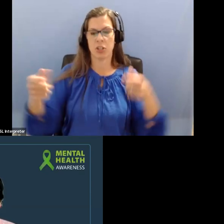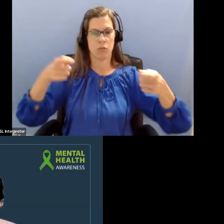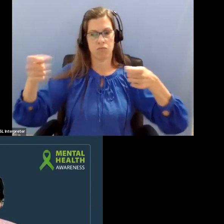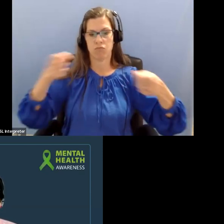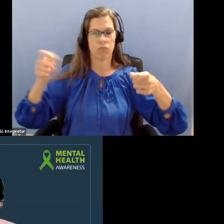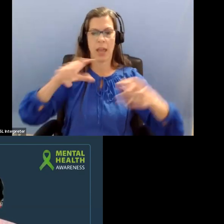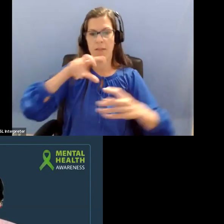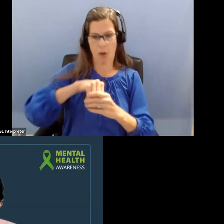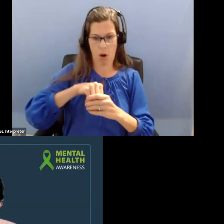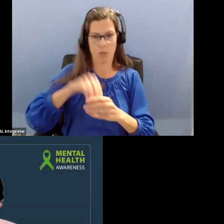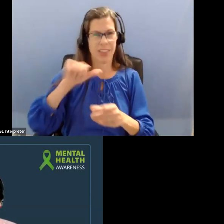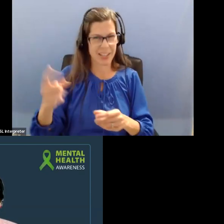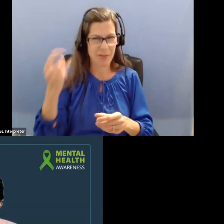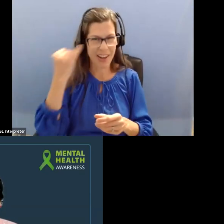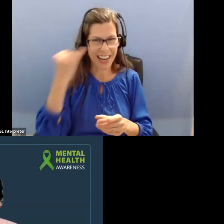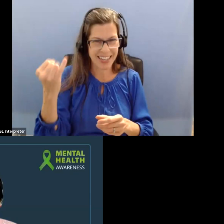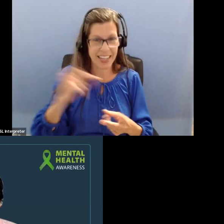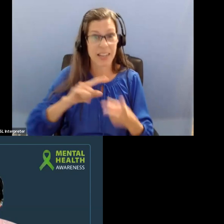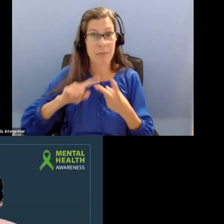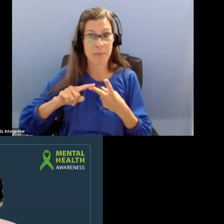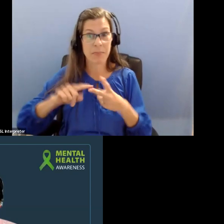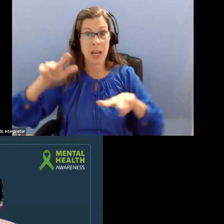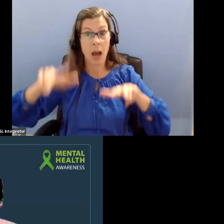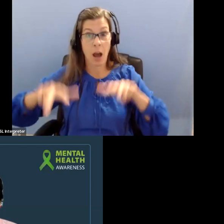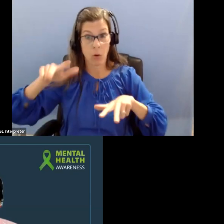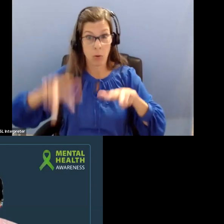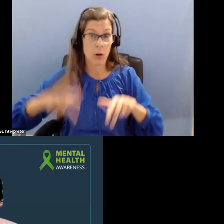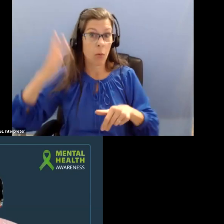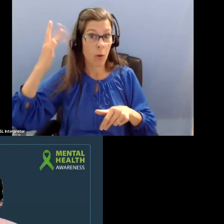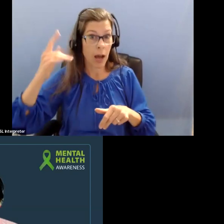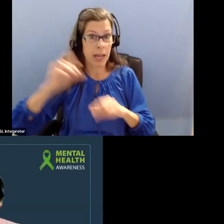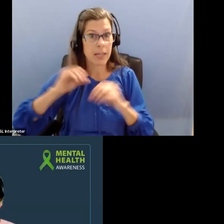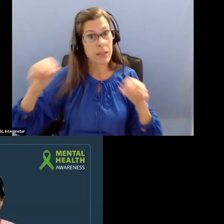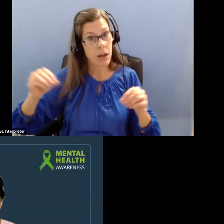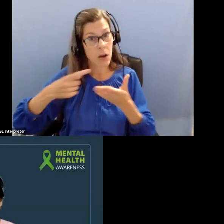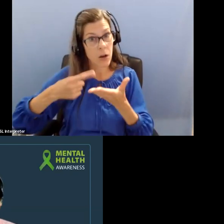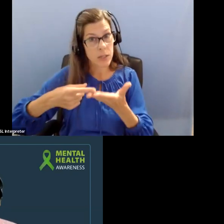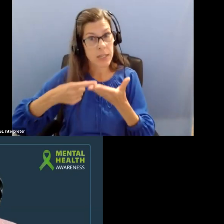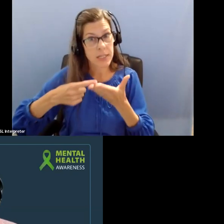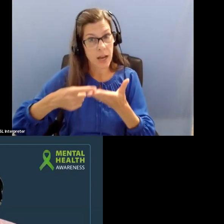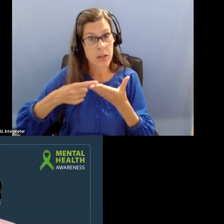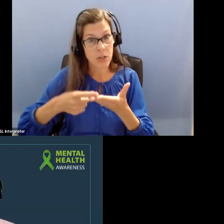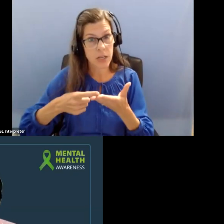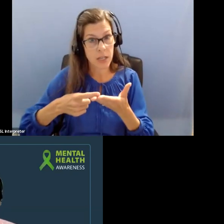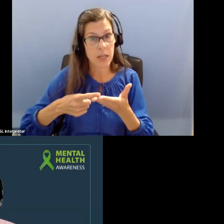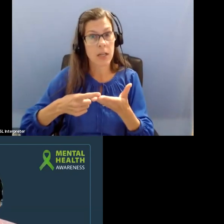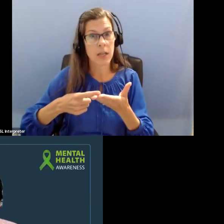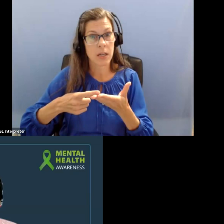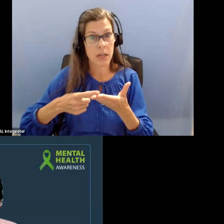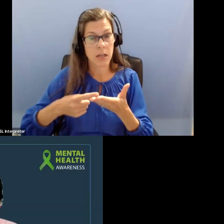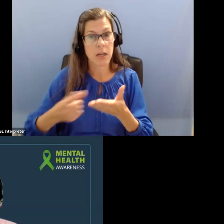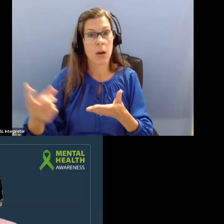The awkward thing was that there was no conversation. One came to the steering, but the CRIS didn't get